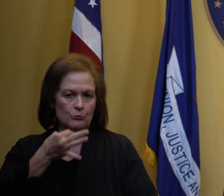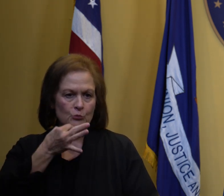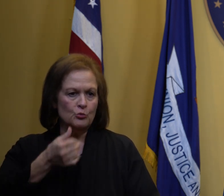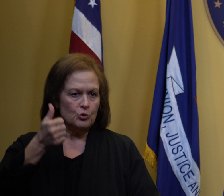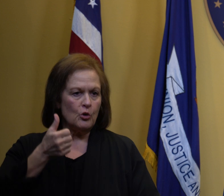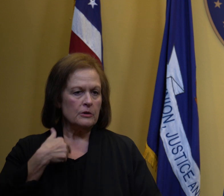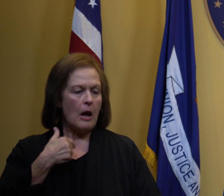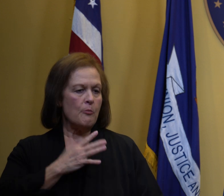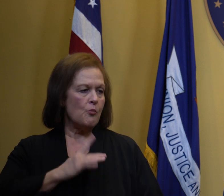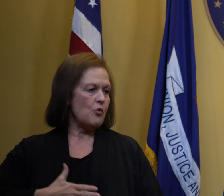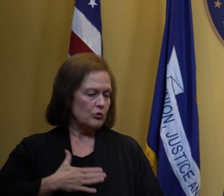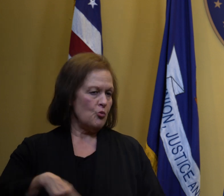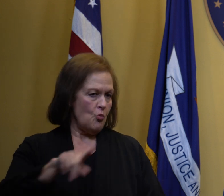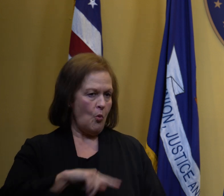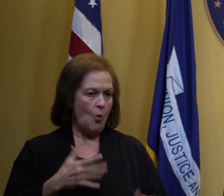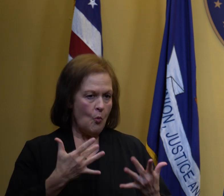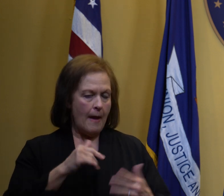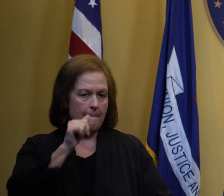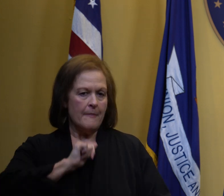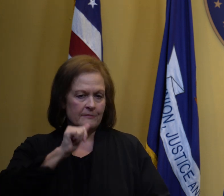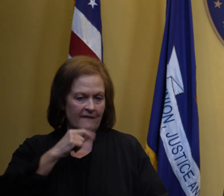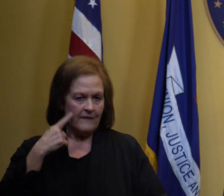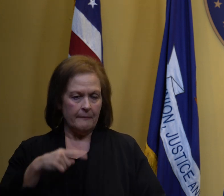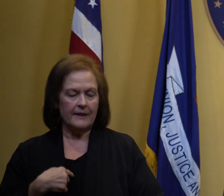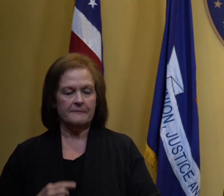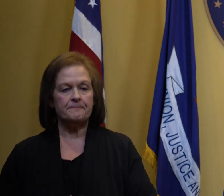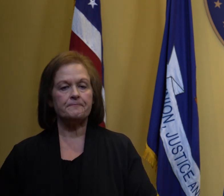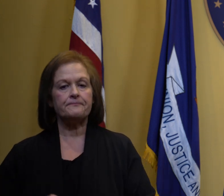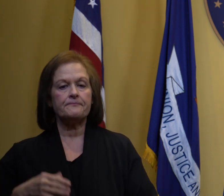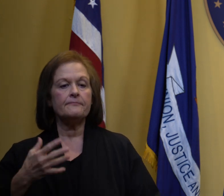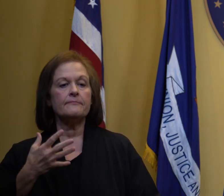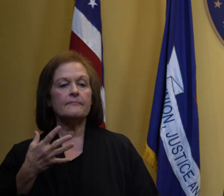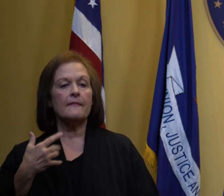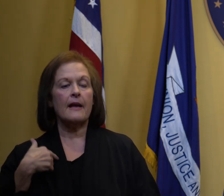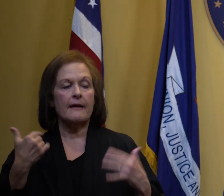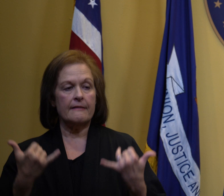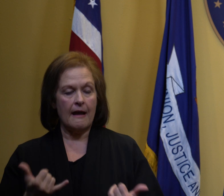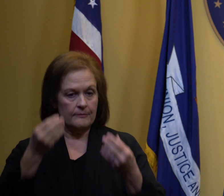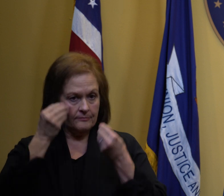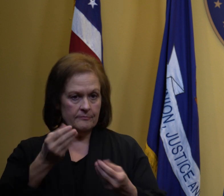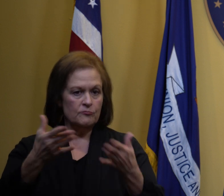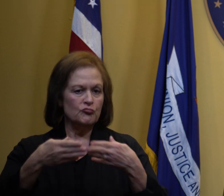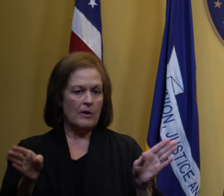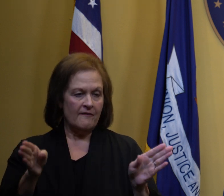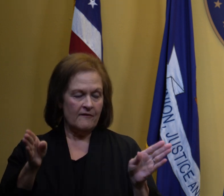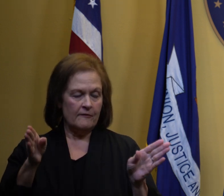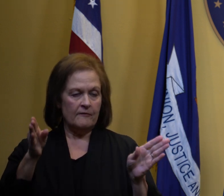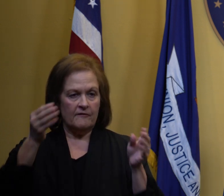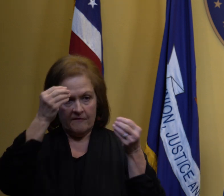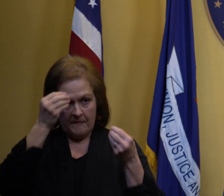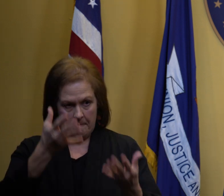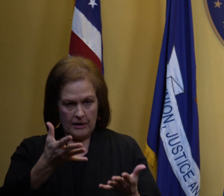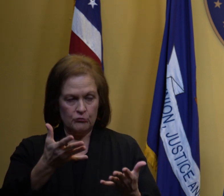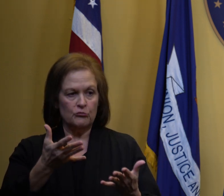appreciate your waiting and your patience relative to that. As I always do, I give you some general updates